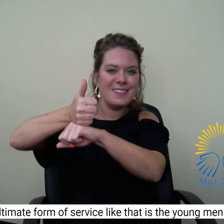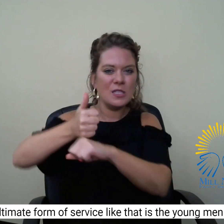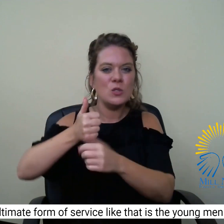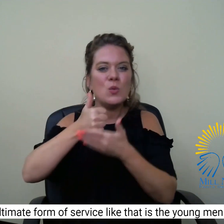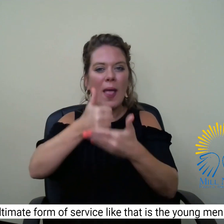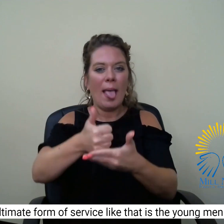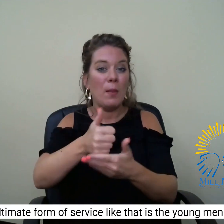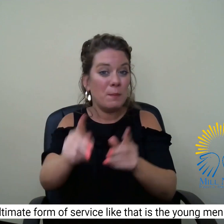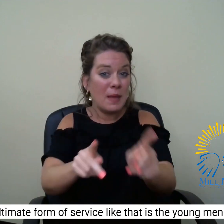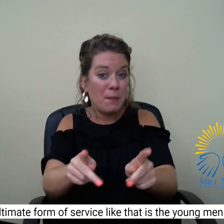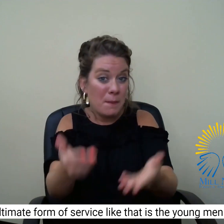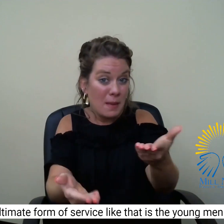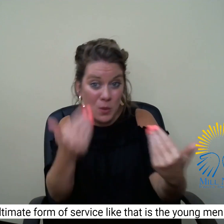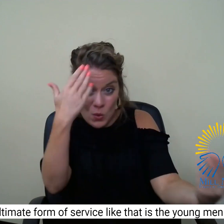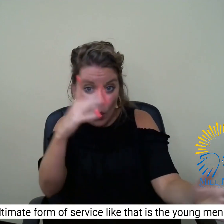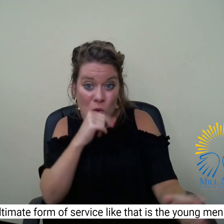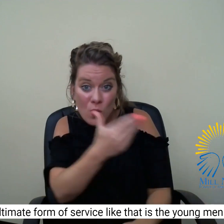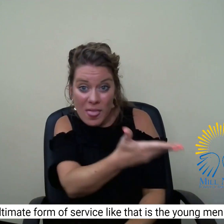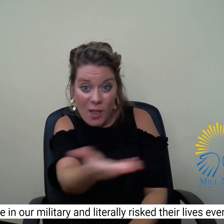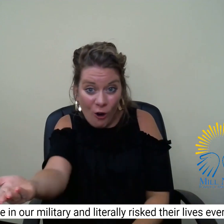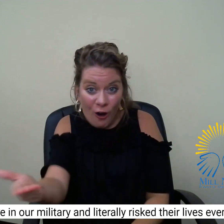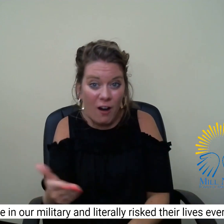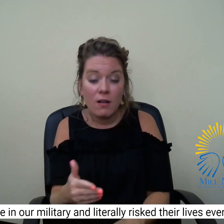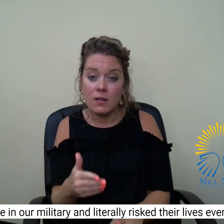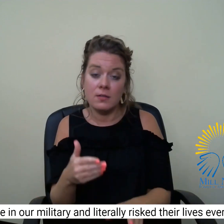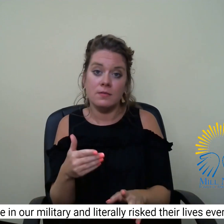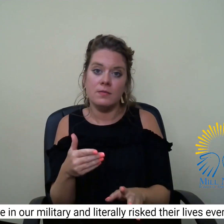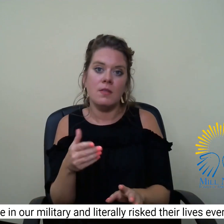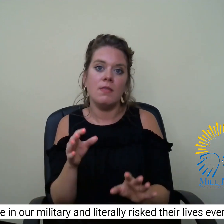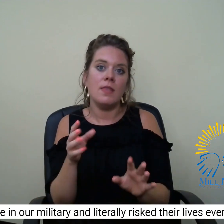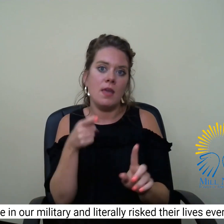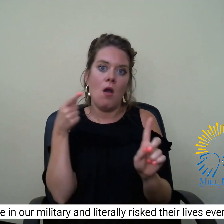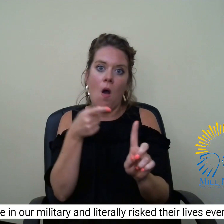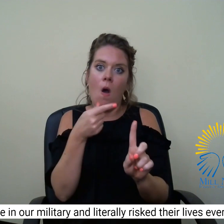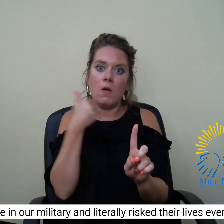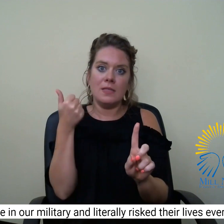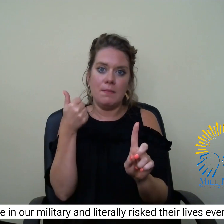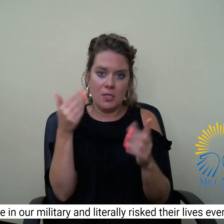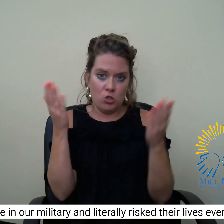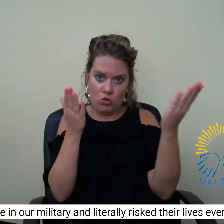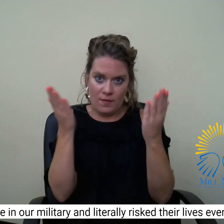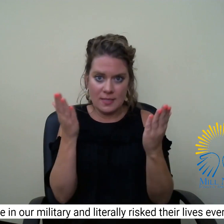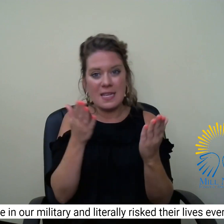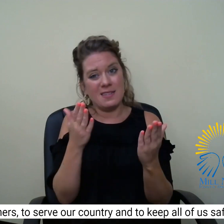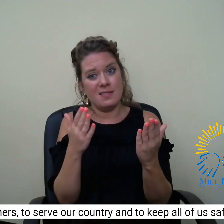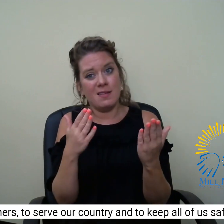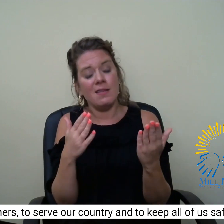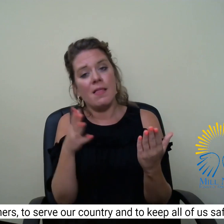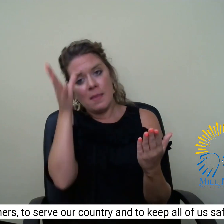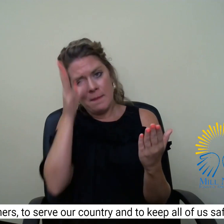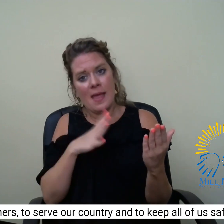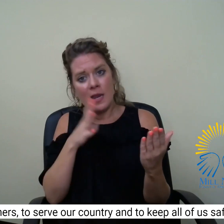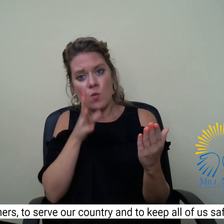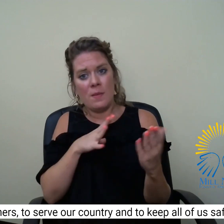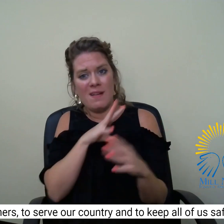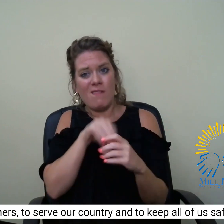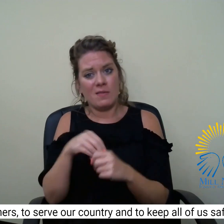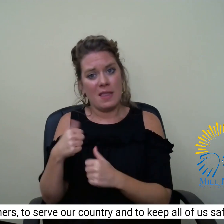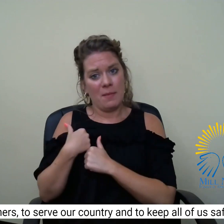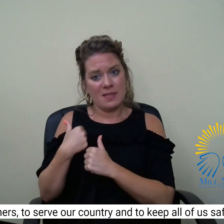form of service like that is the young men and women who serve in our military and literally risk their lives every single day to serve others, to serve